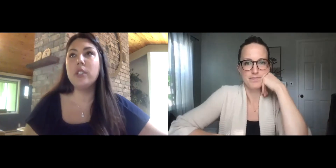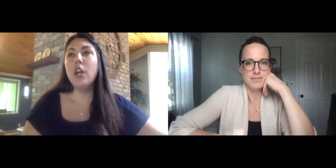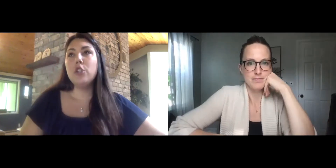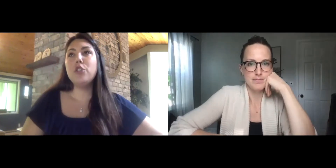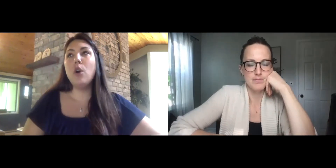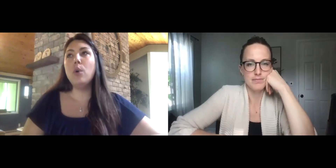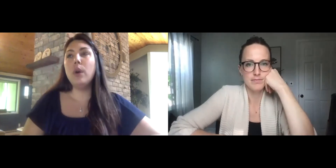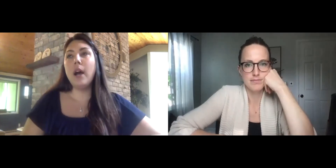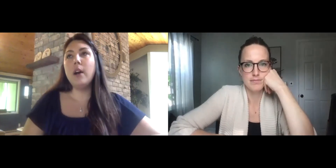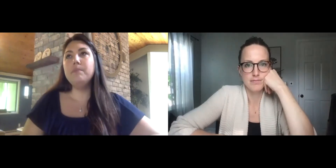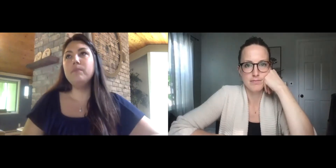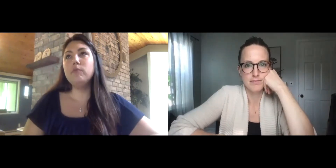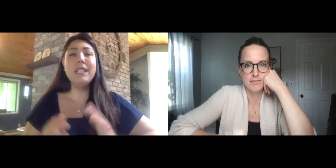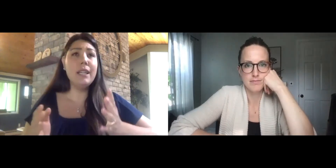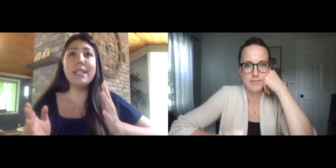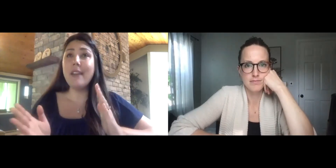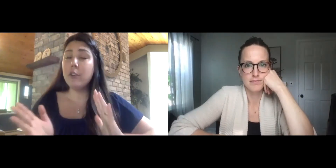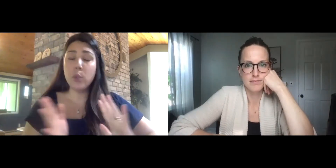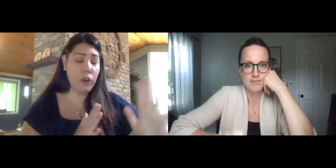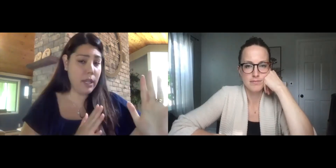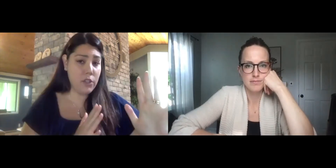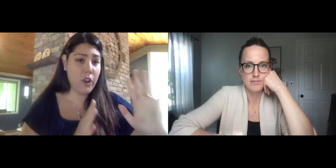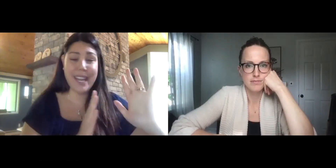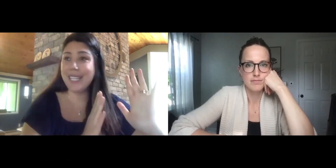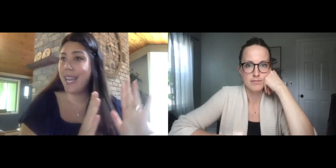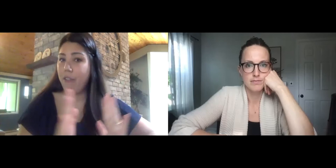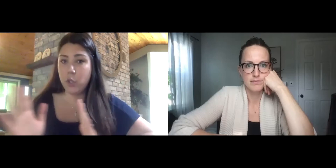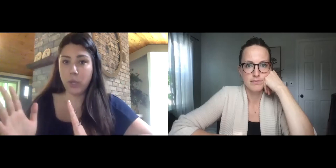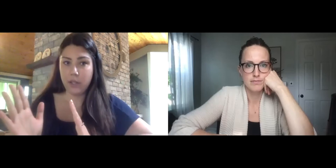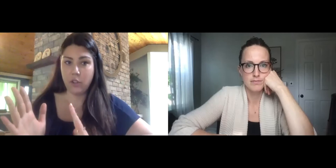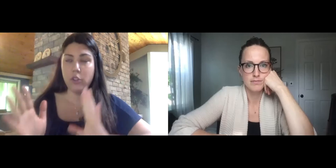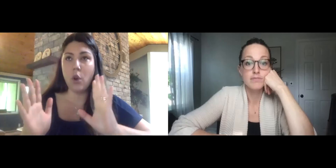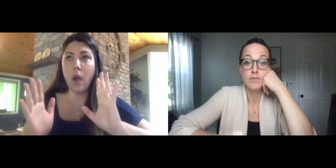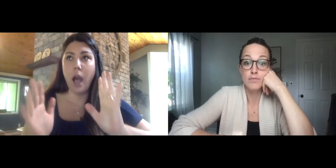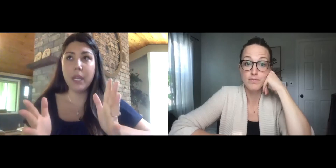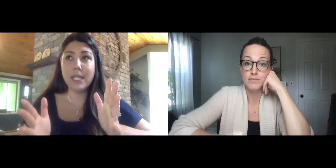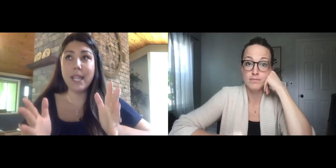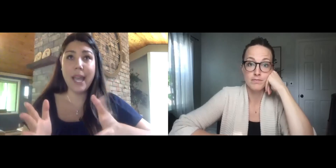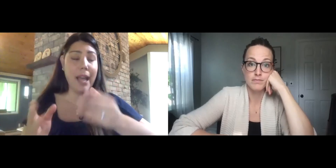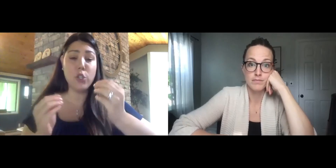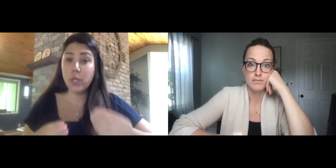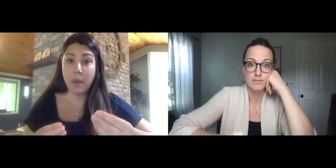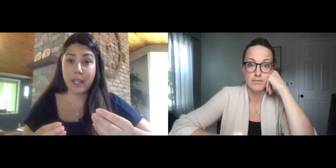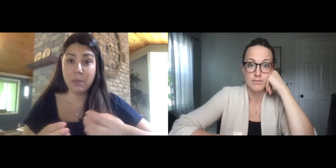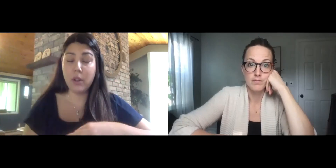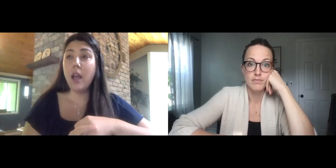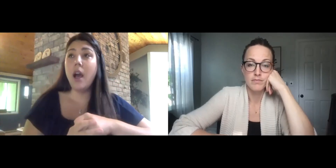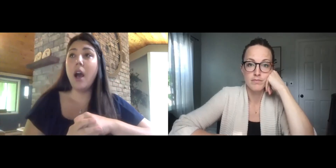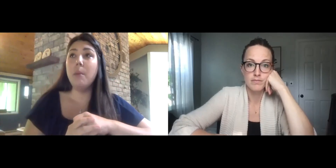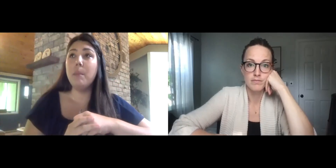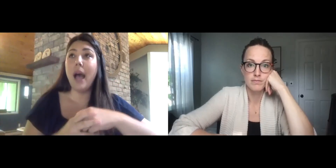question. So really, it's never too early to start and it's never too late to start. So I'm going to say as soon as